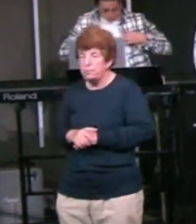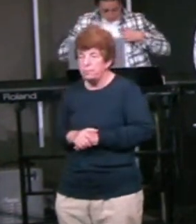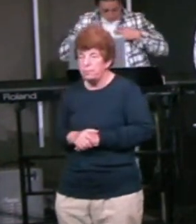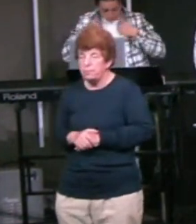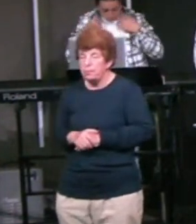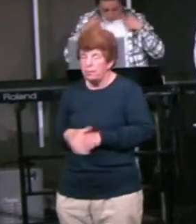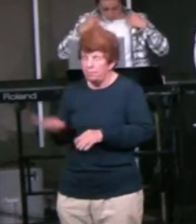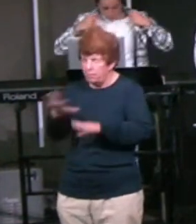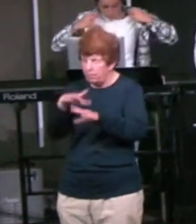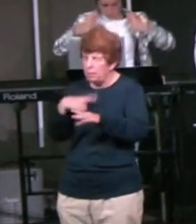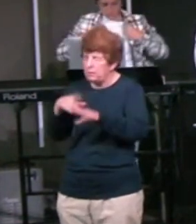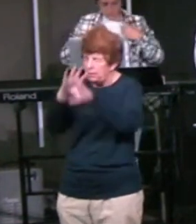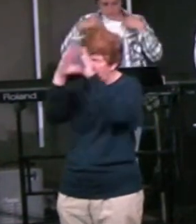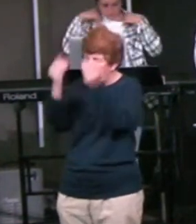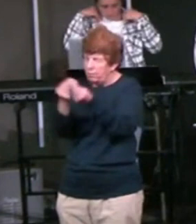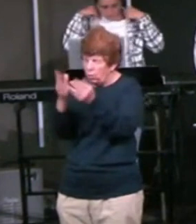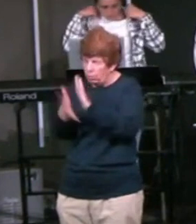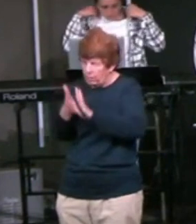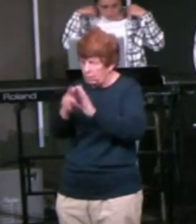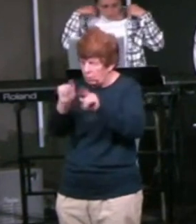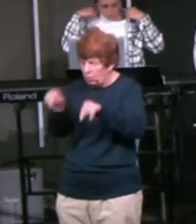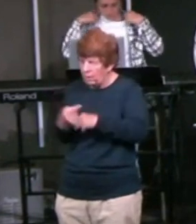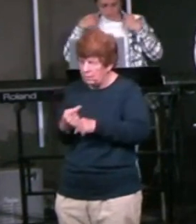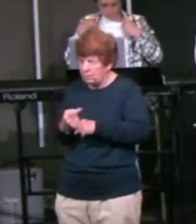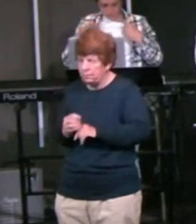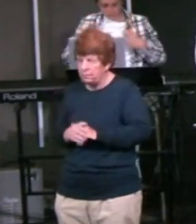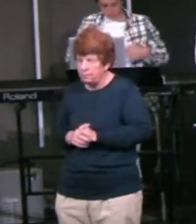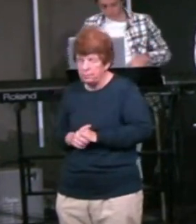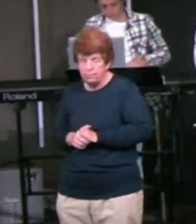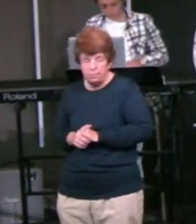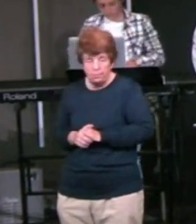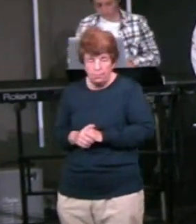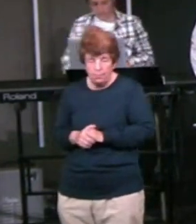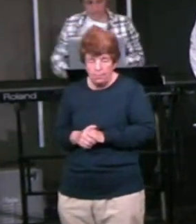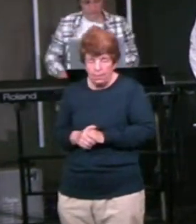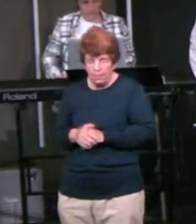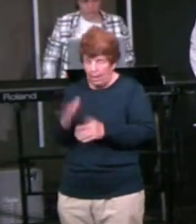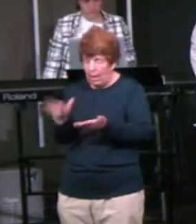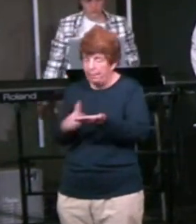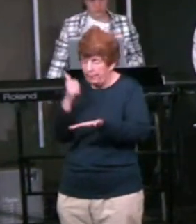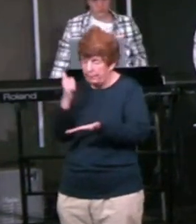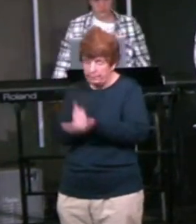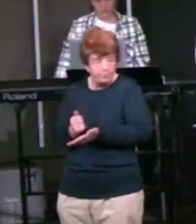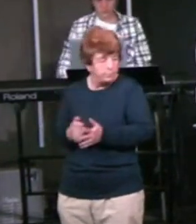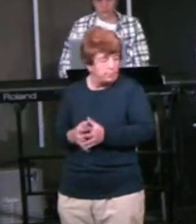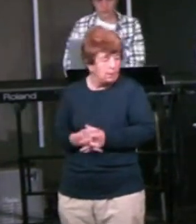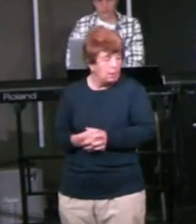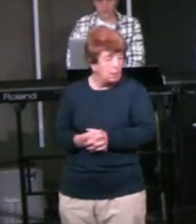for all that you mean to us. Amen.